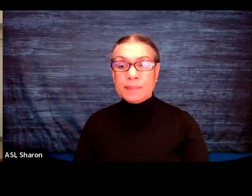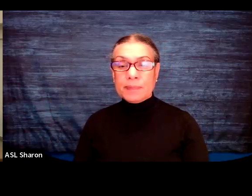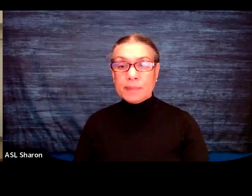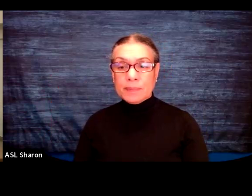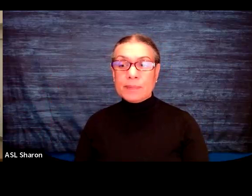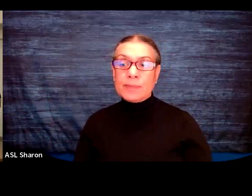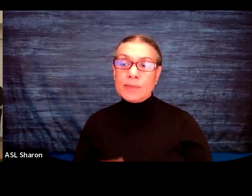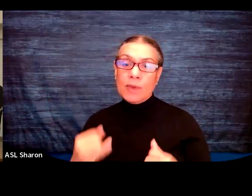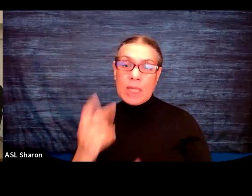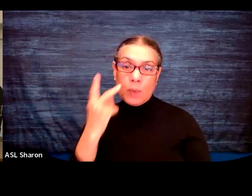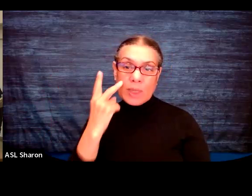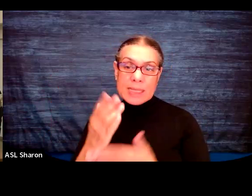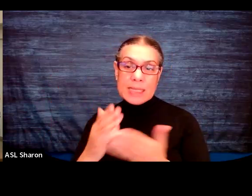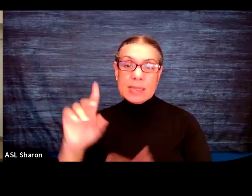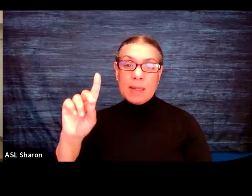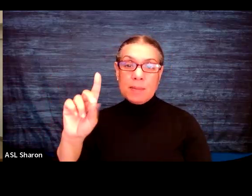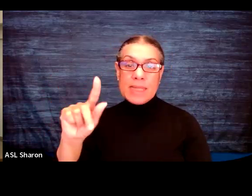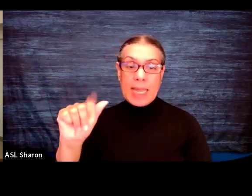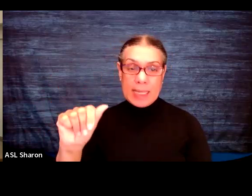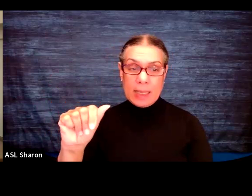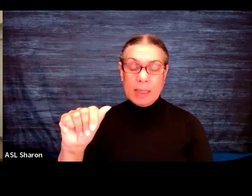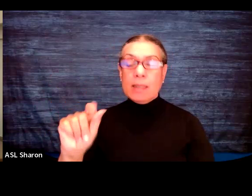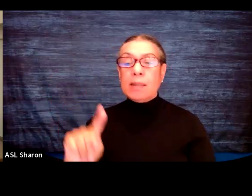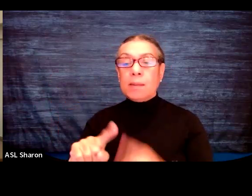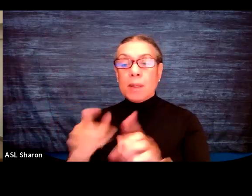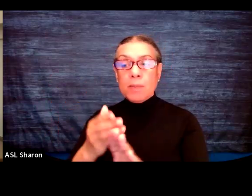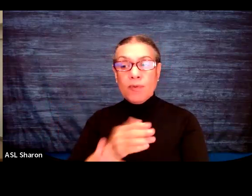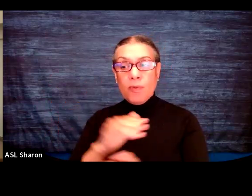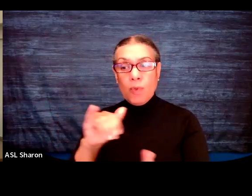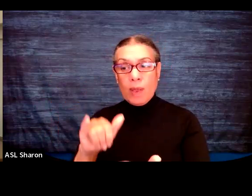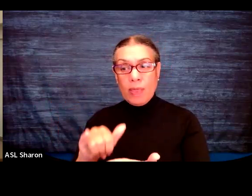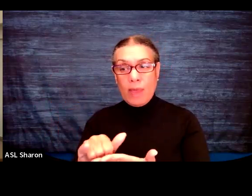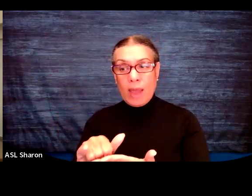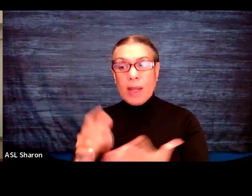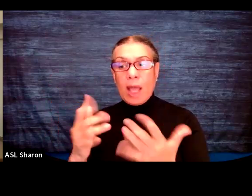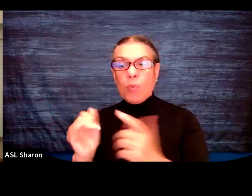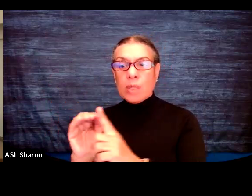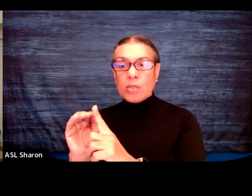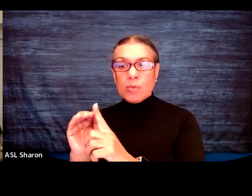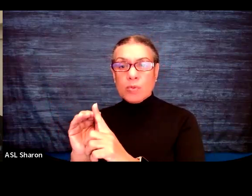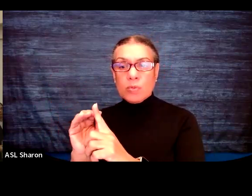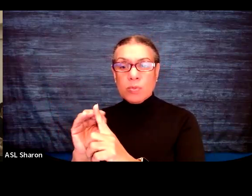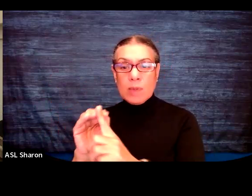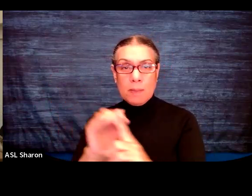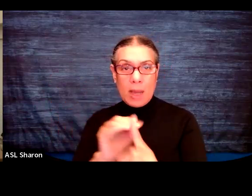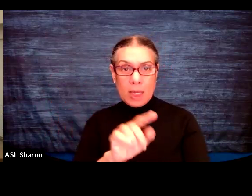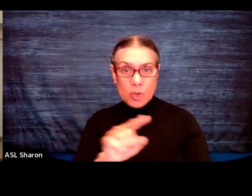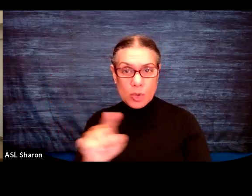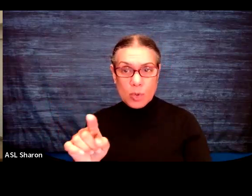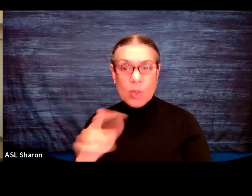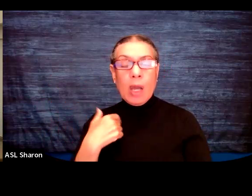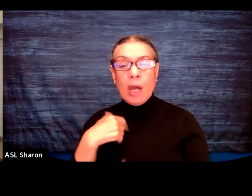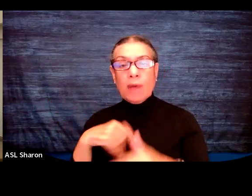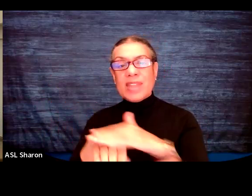We're going to look at some data tonight, and before we do that, wanted to just remind you of what the